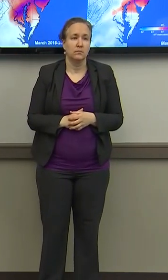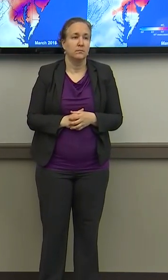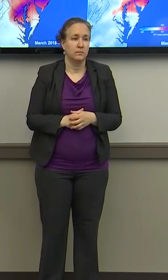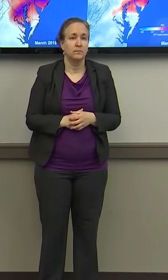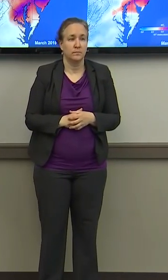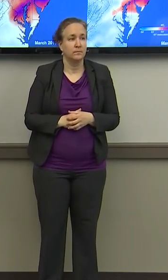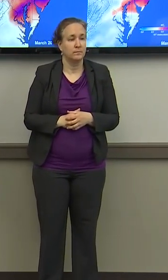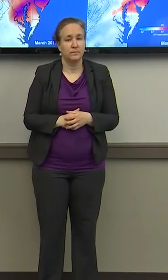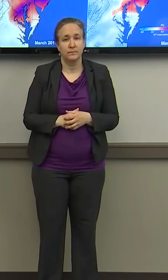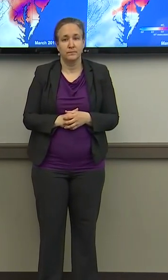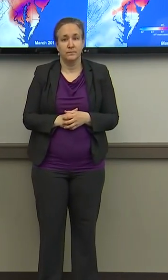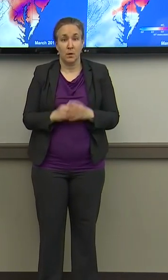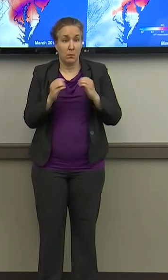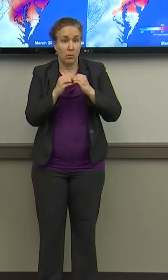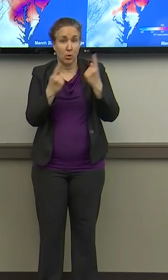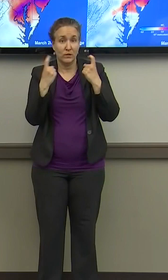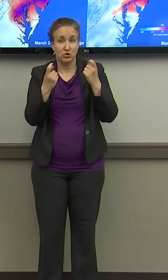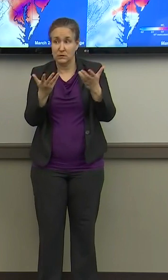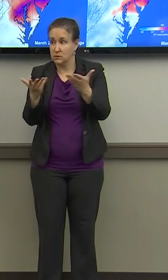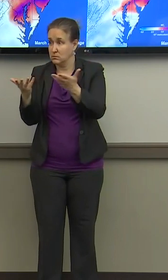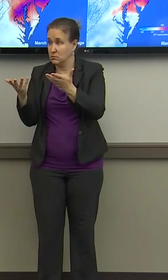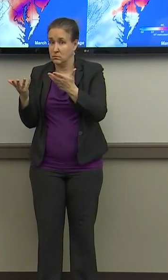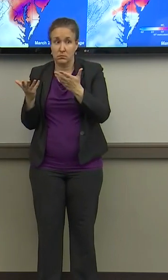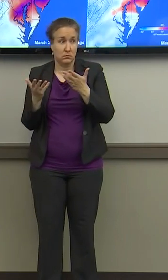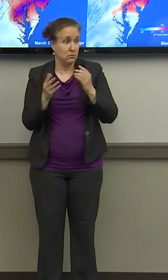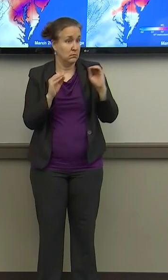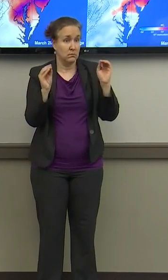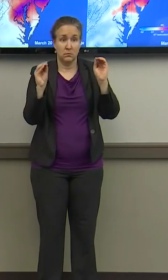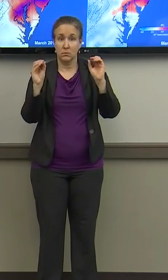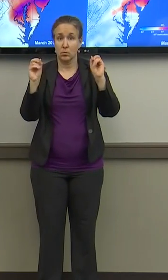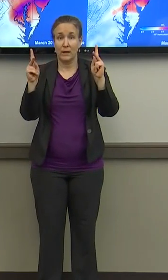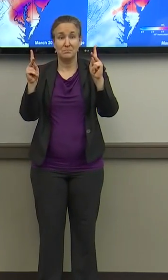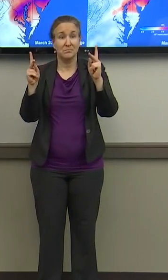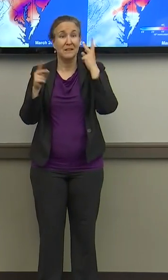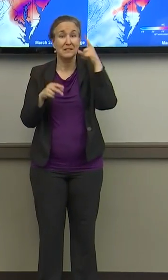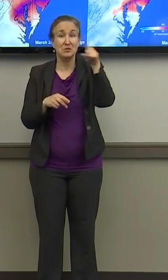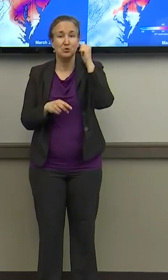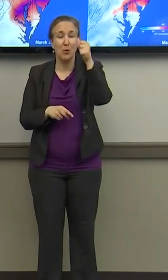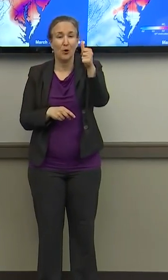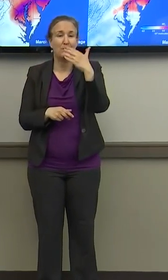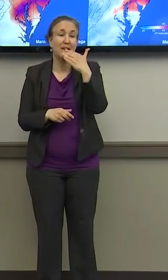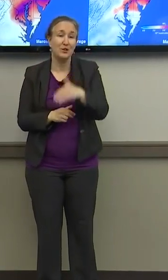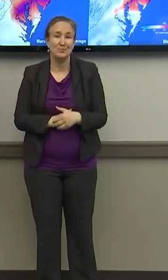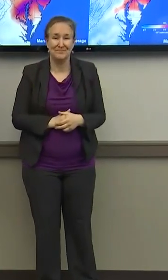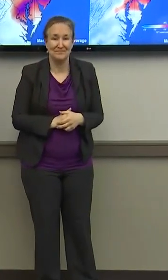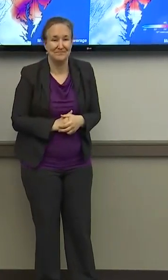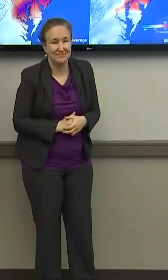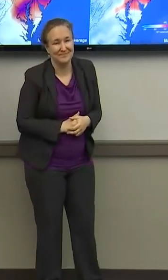Anything else? Okay. We'll see you all tomorrow. Thank you.